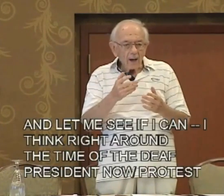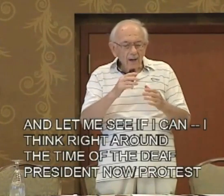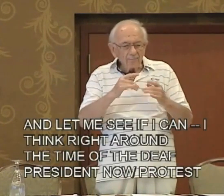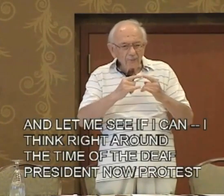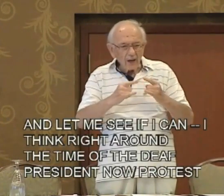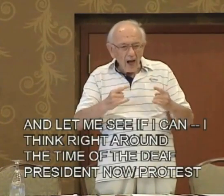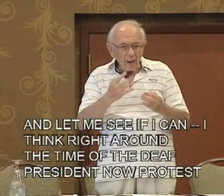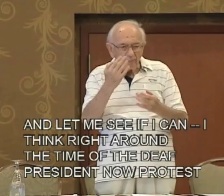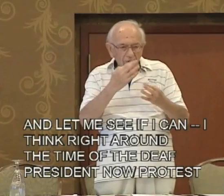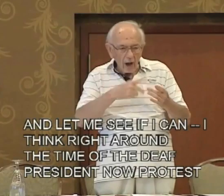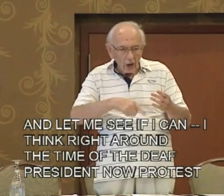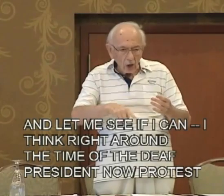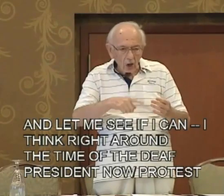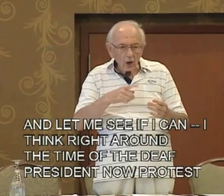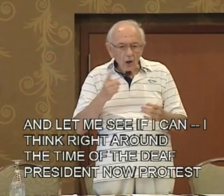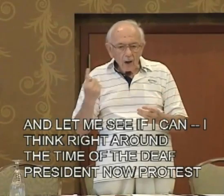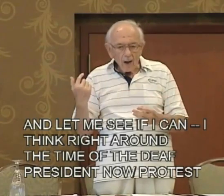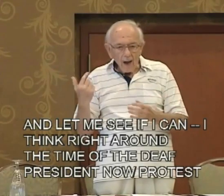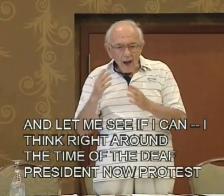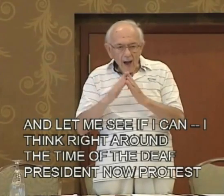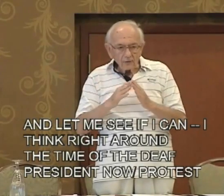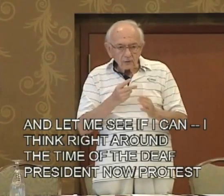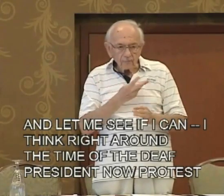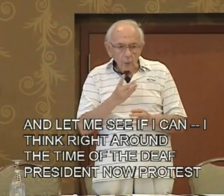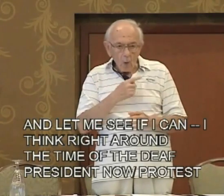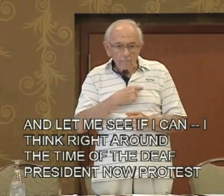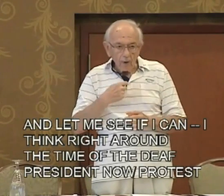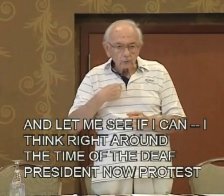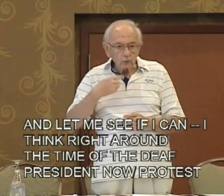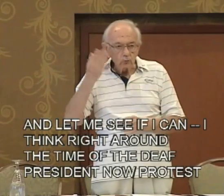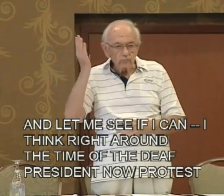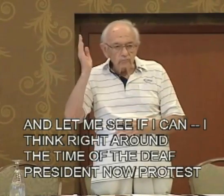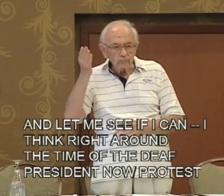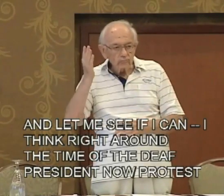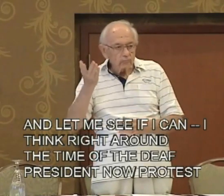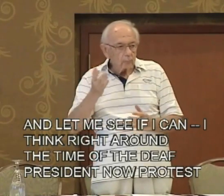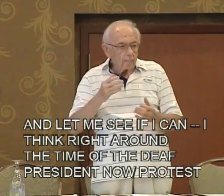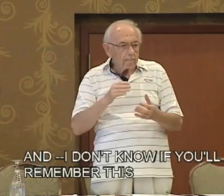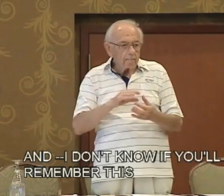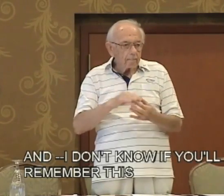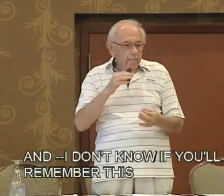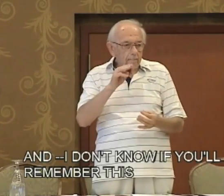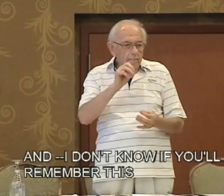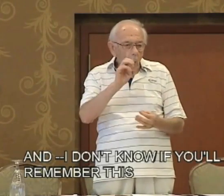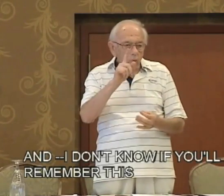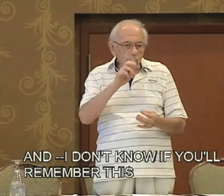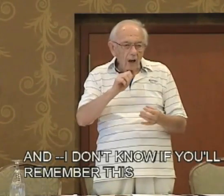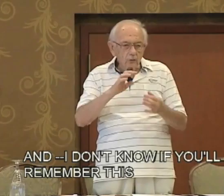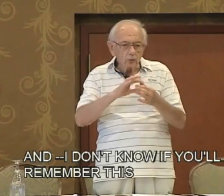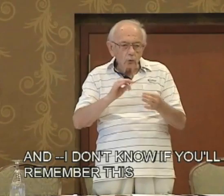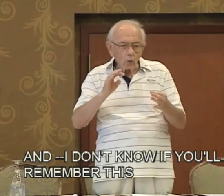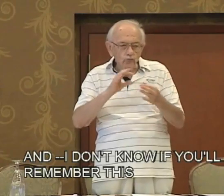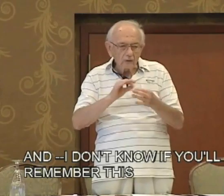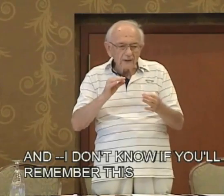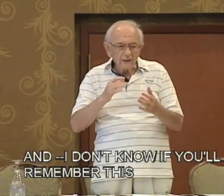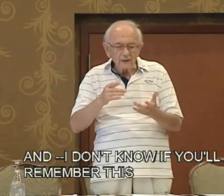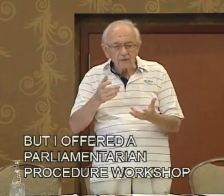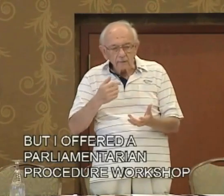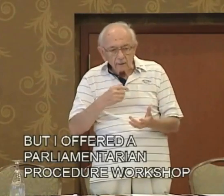and I remember being around a campfire and four of us were asked to make a presentation and to